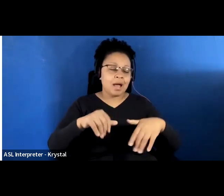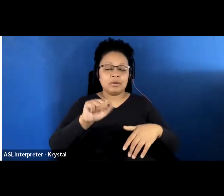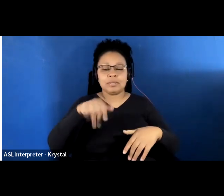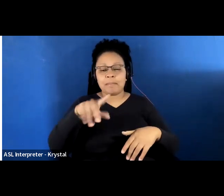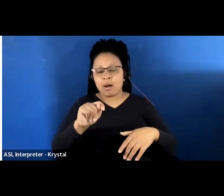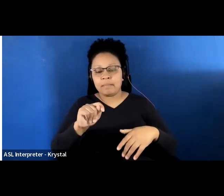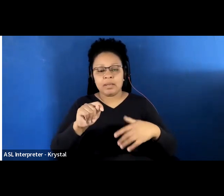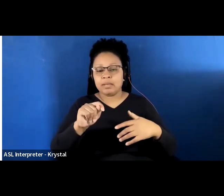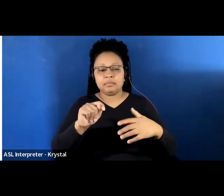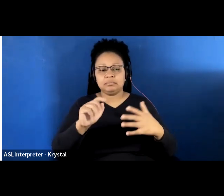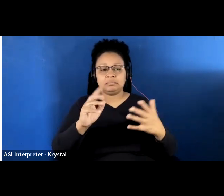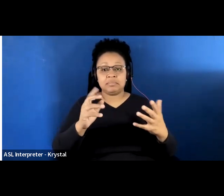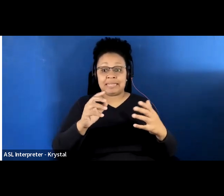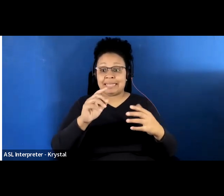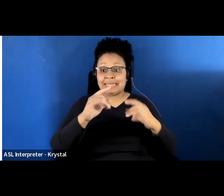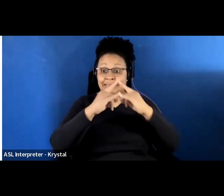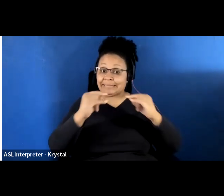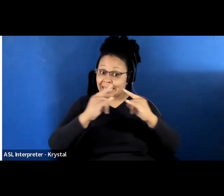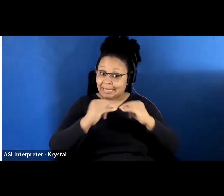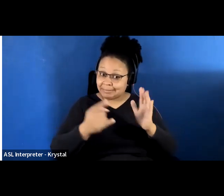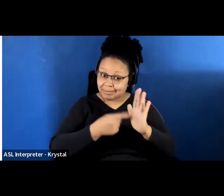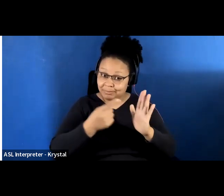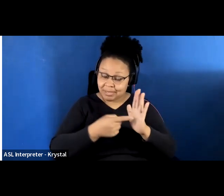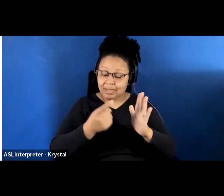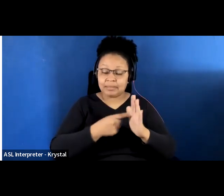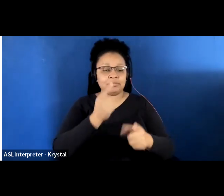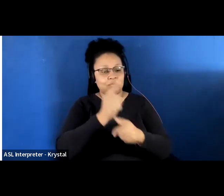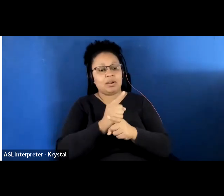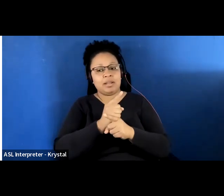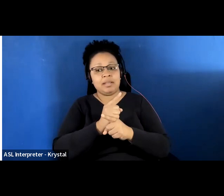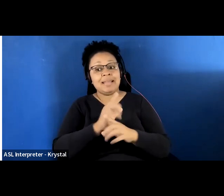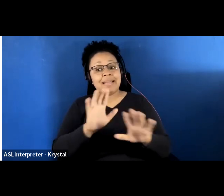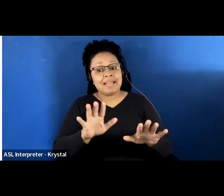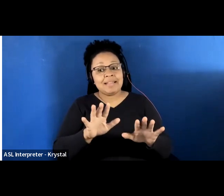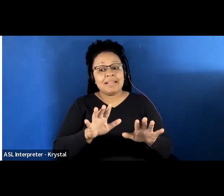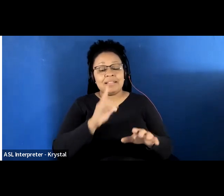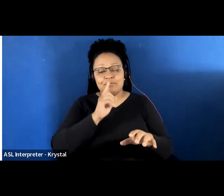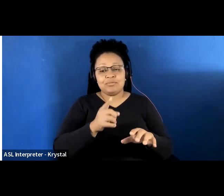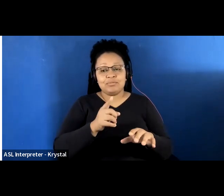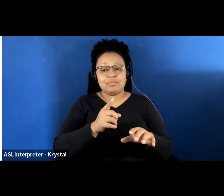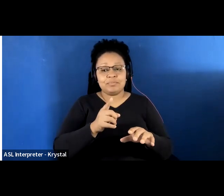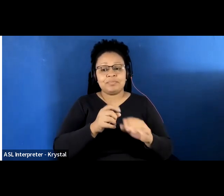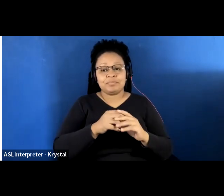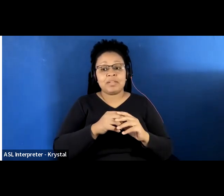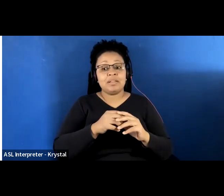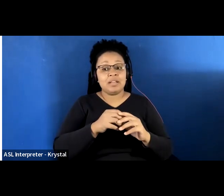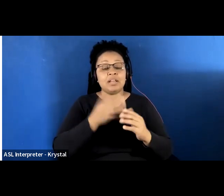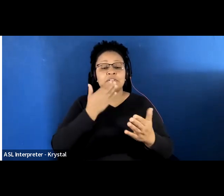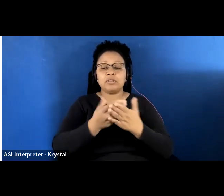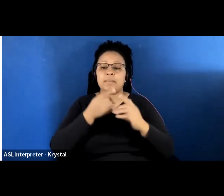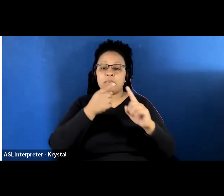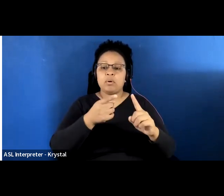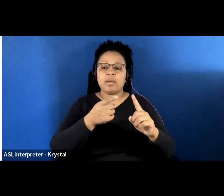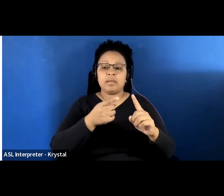the tent sometimes. Exactly. Yeah, wherever Yeah, you're that's approaching the living setting. Yeah, that's a really good point.